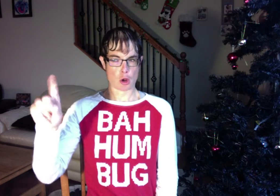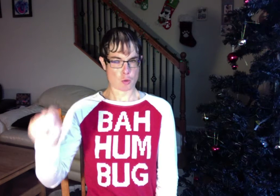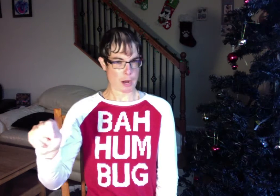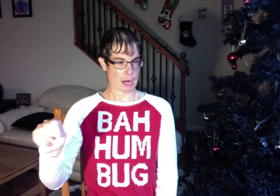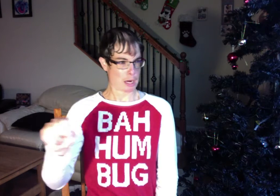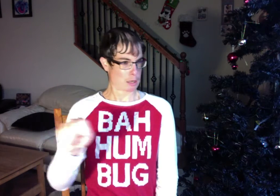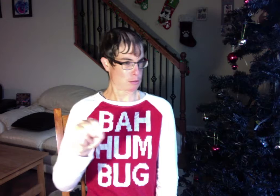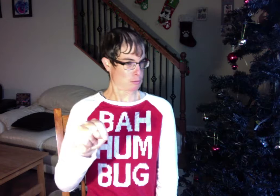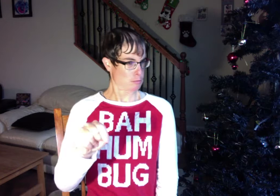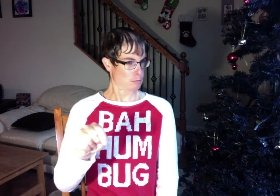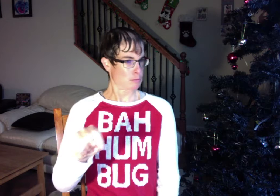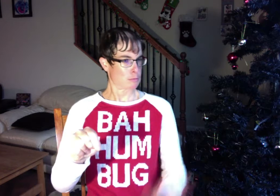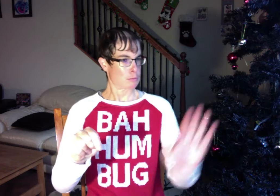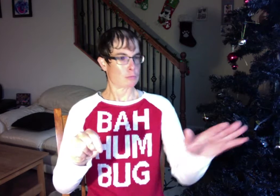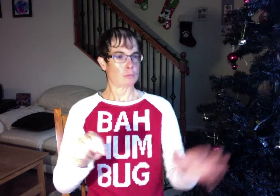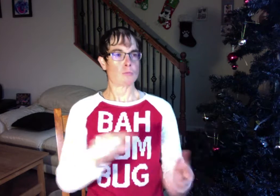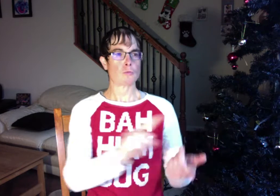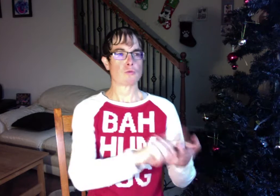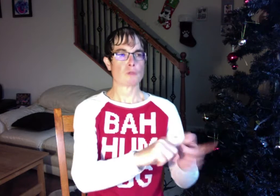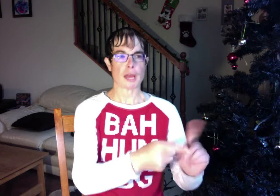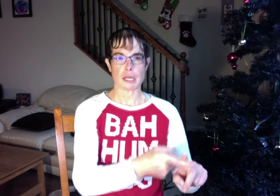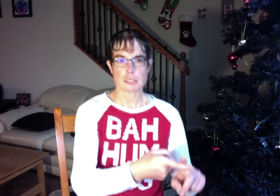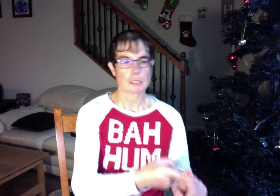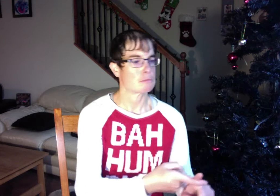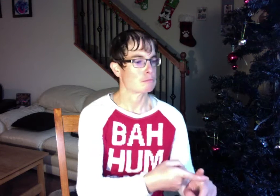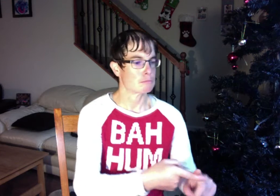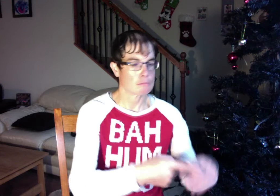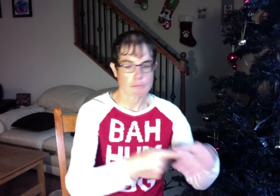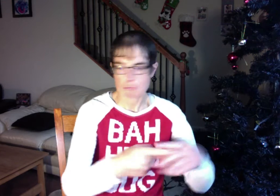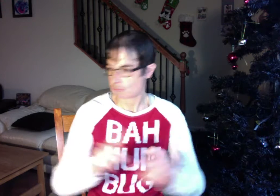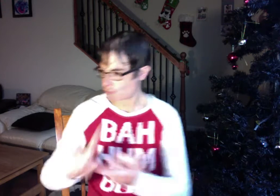Peanut Butter what it reminds you of. Teach.